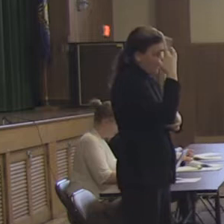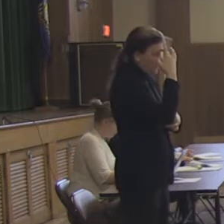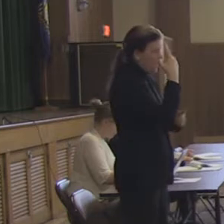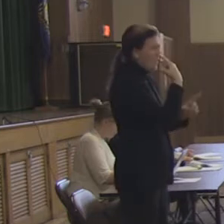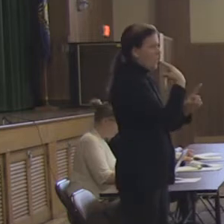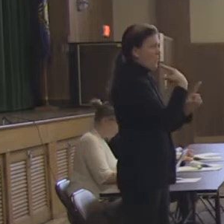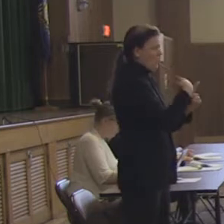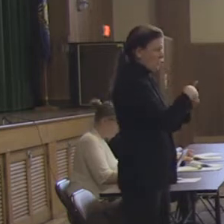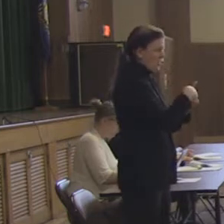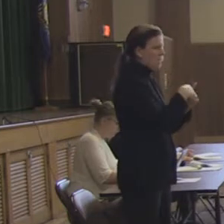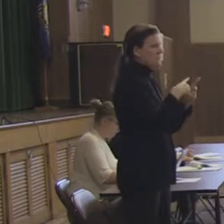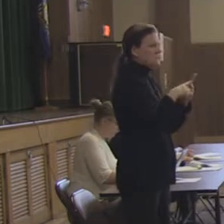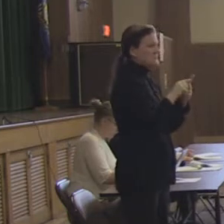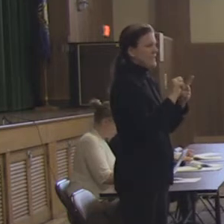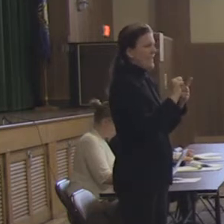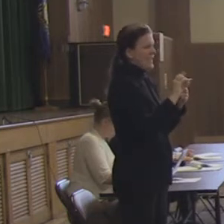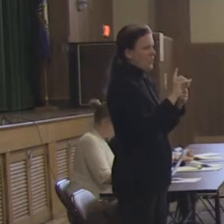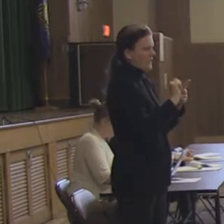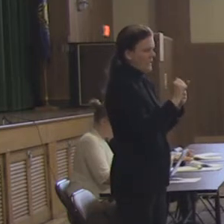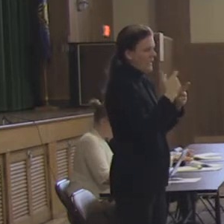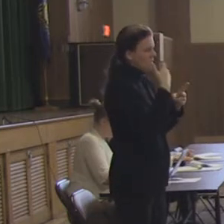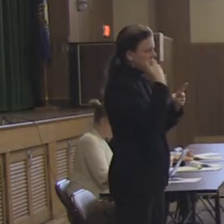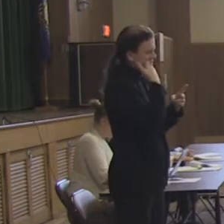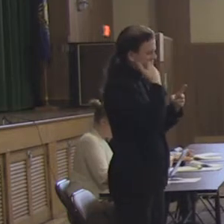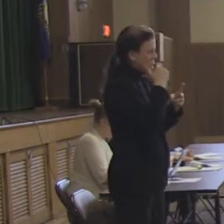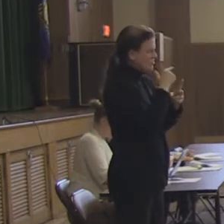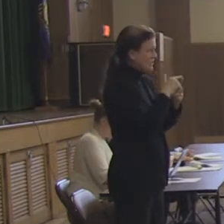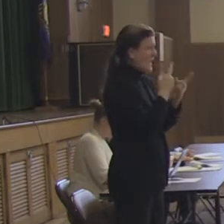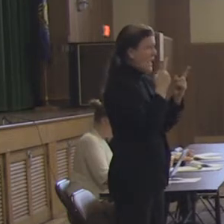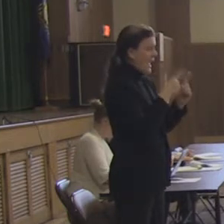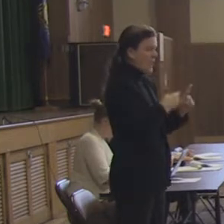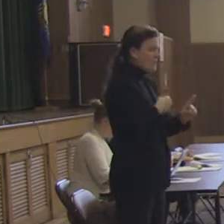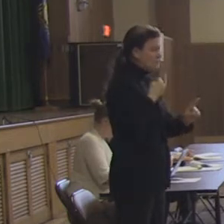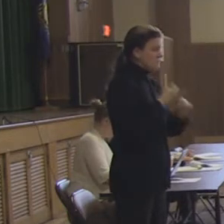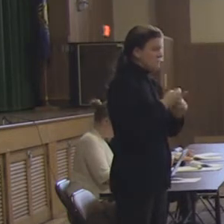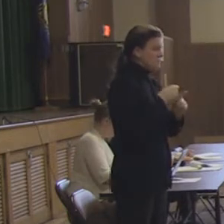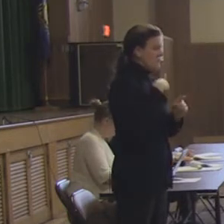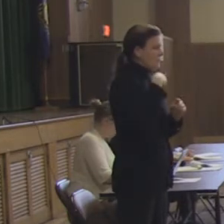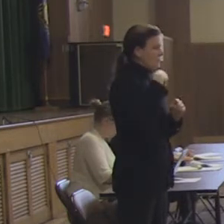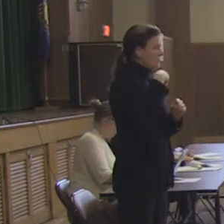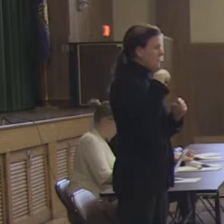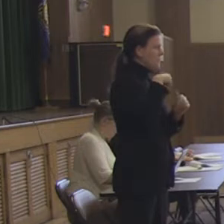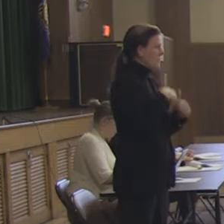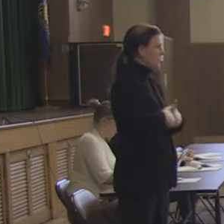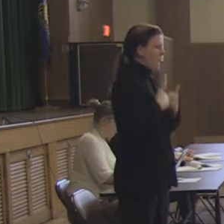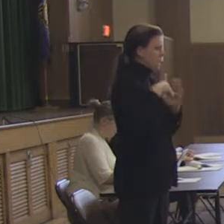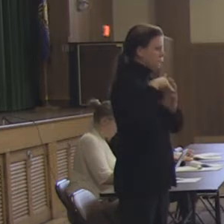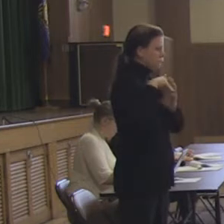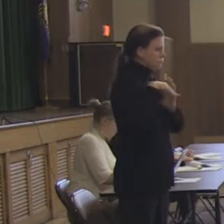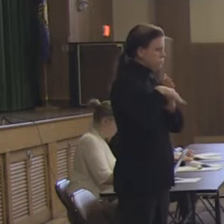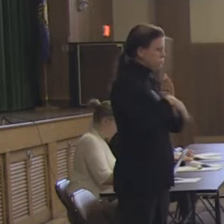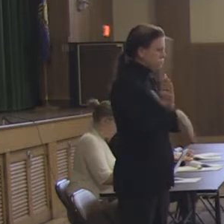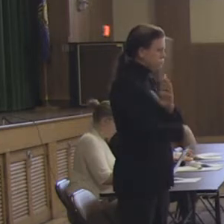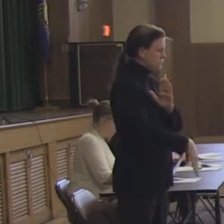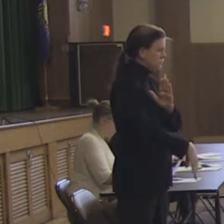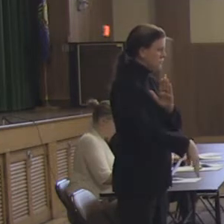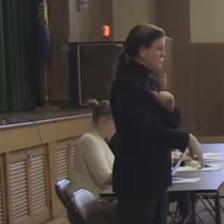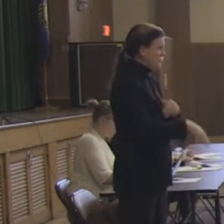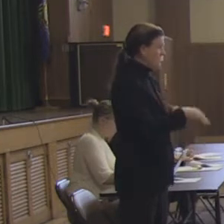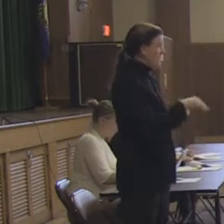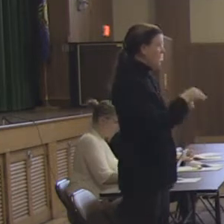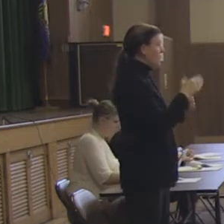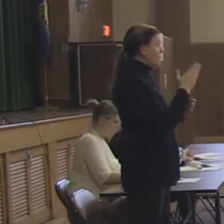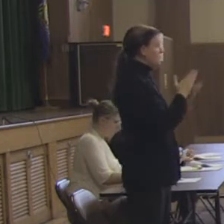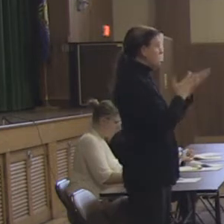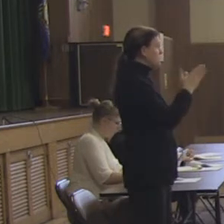yet once the holidays came, things just spiraled down. Having the office closed and not having